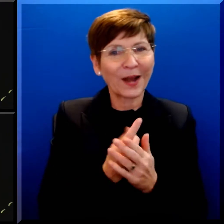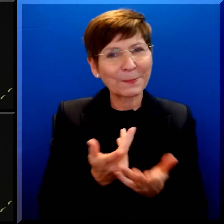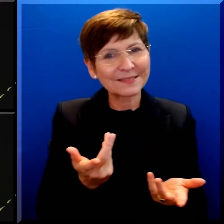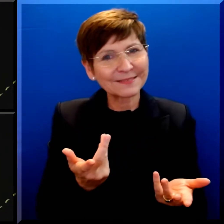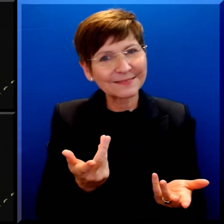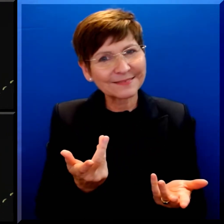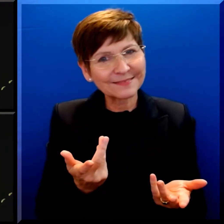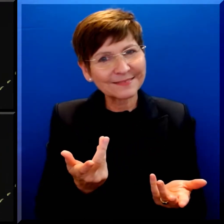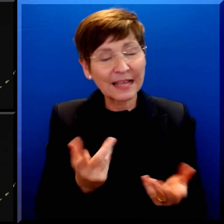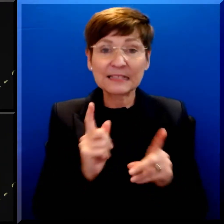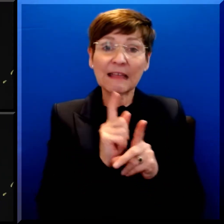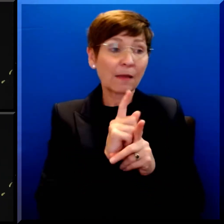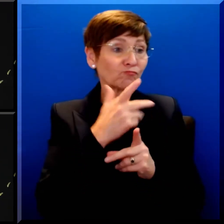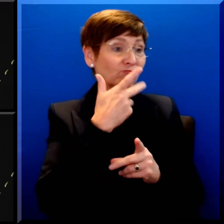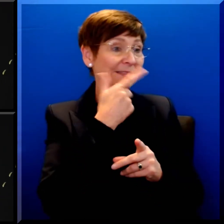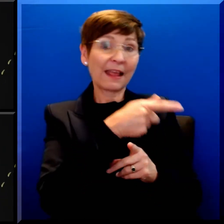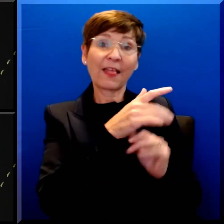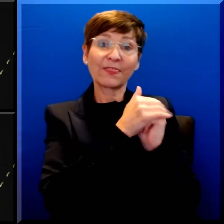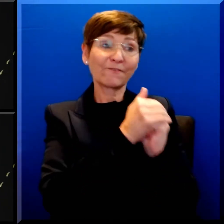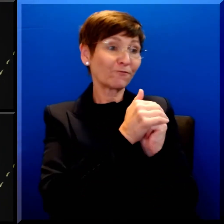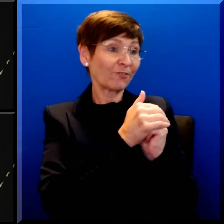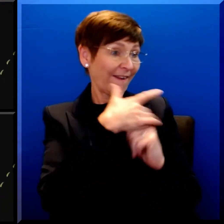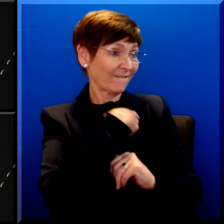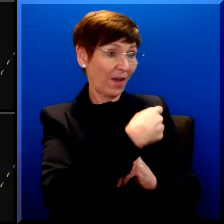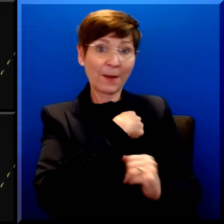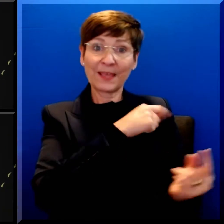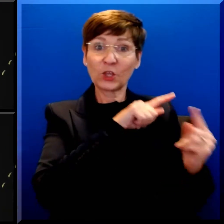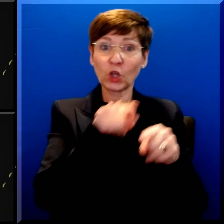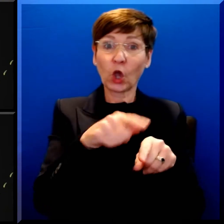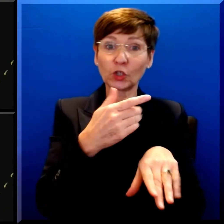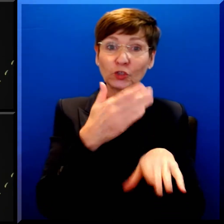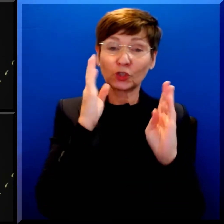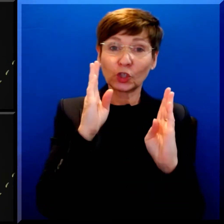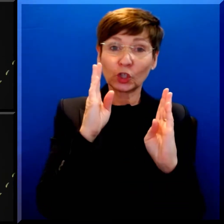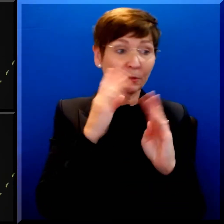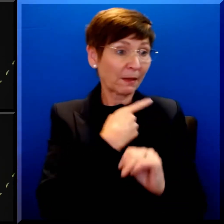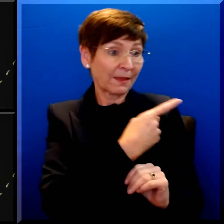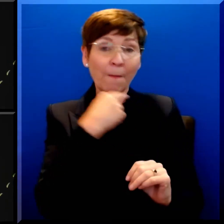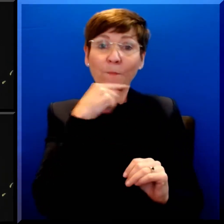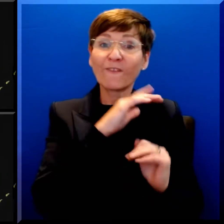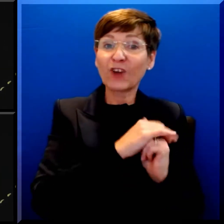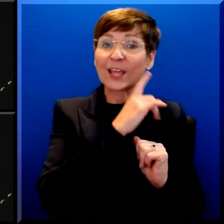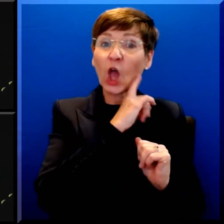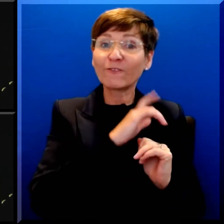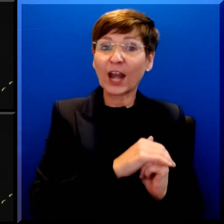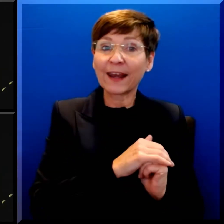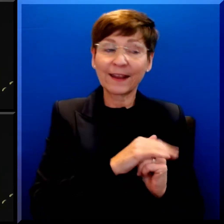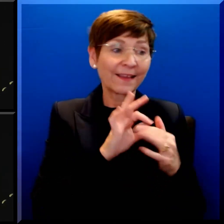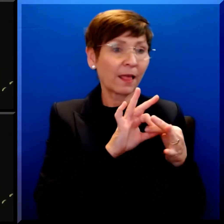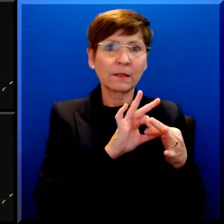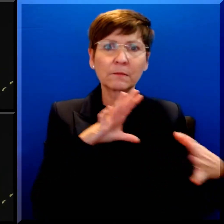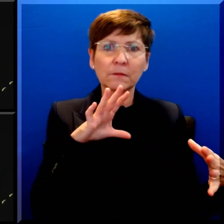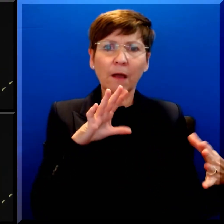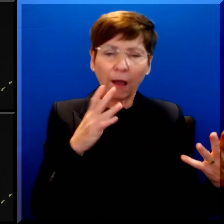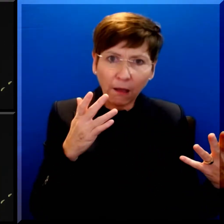the girl who brought you to church breaks up with you? What? What happens when you pray for someone who's